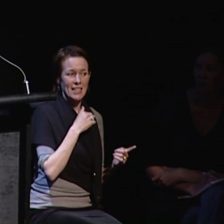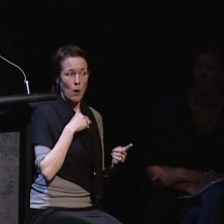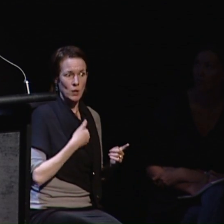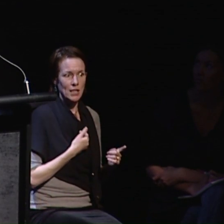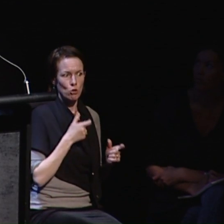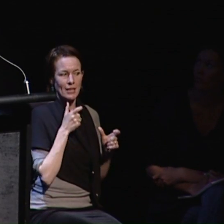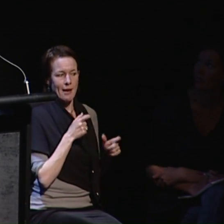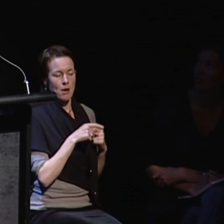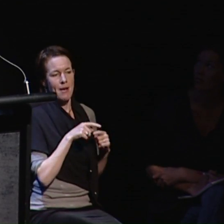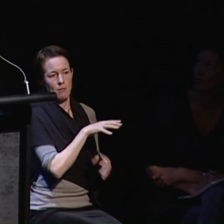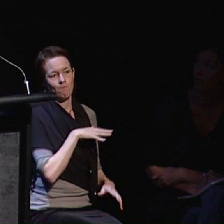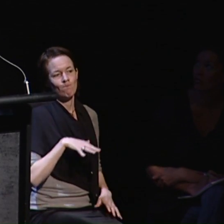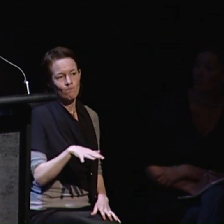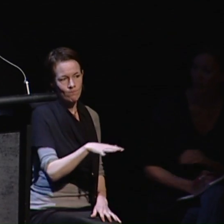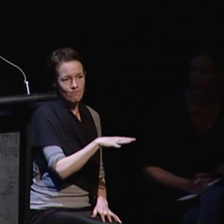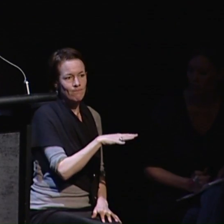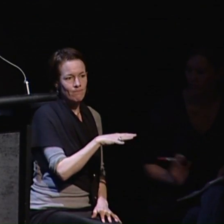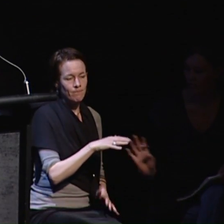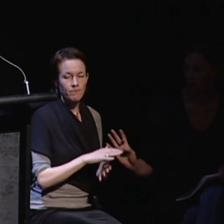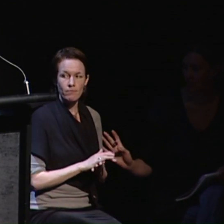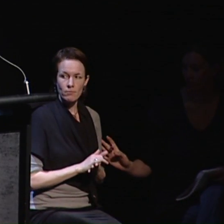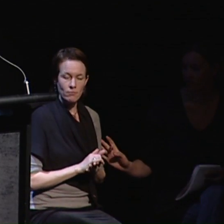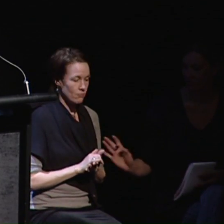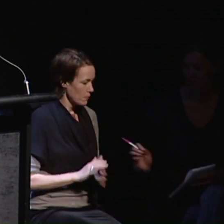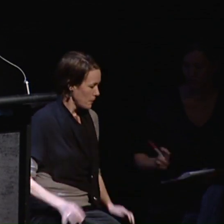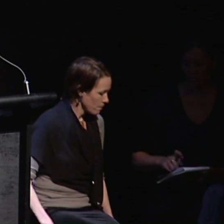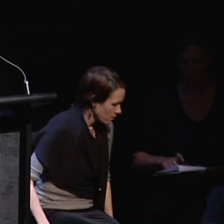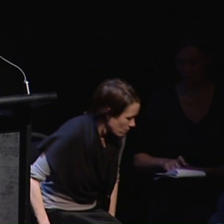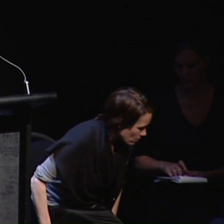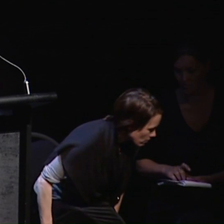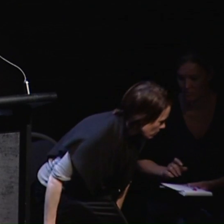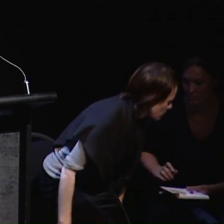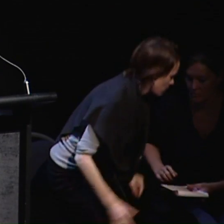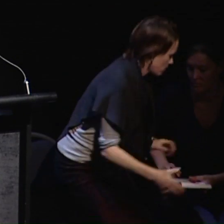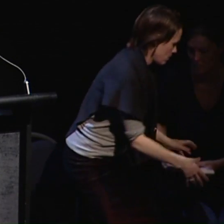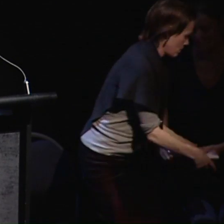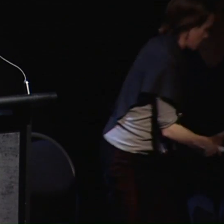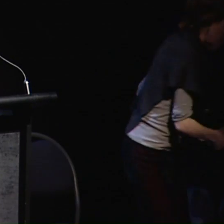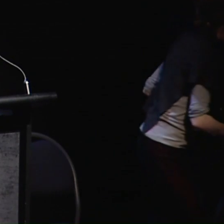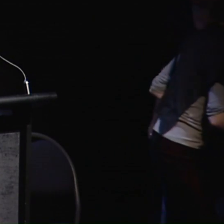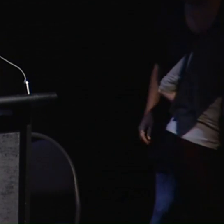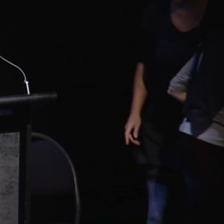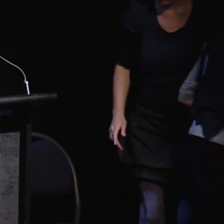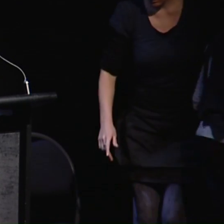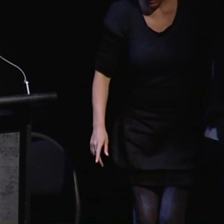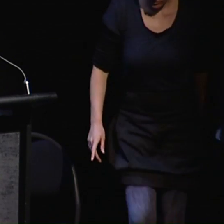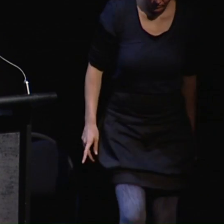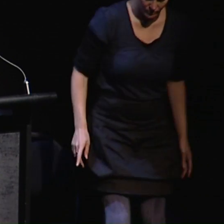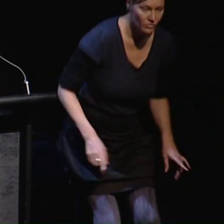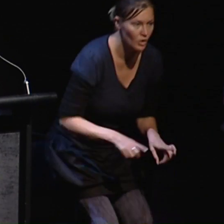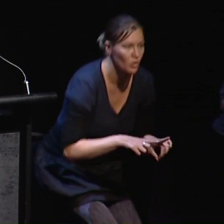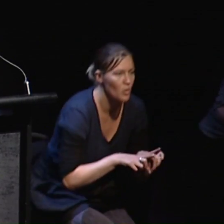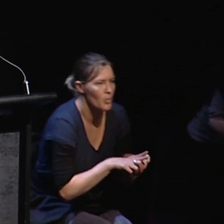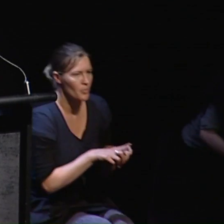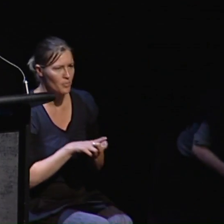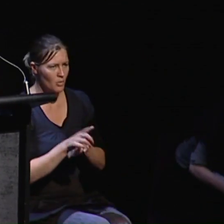very seriously. The major source of support and care which people receive is from their families.